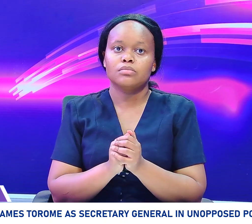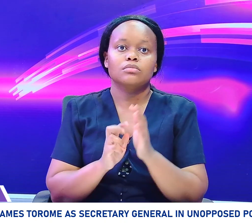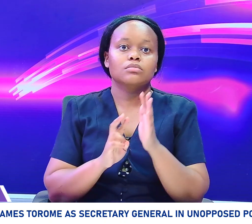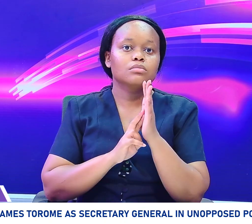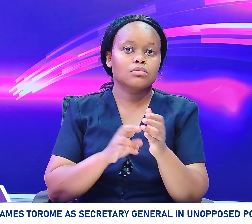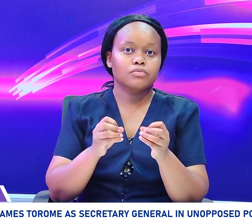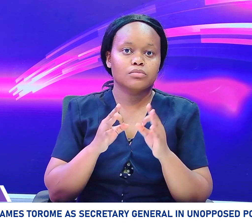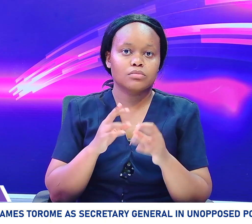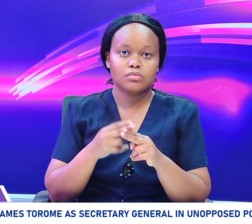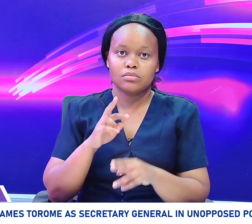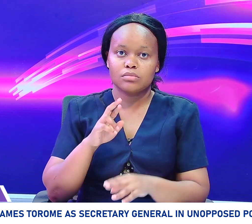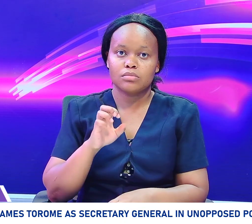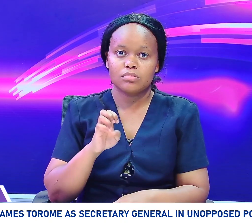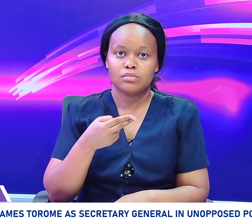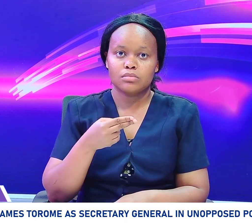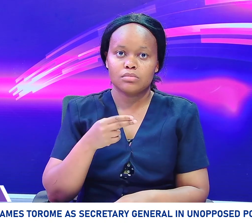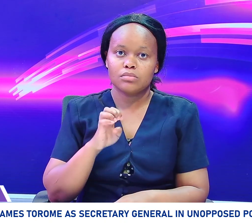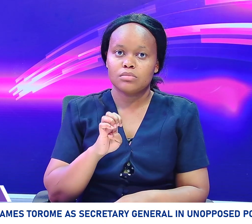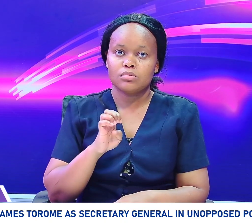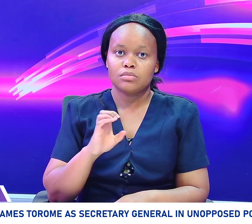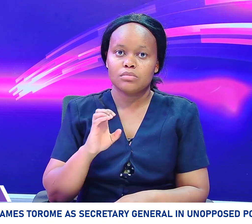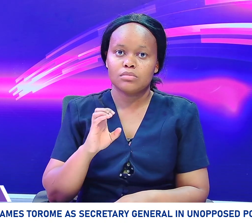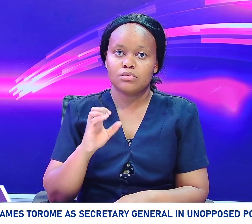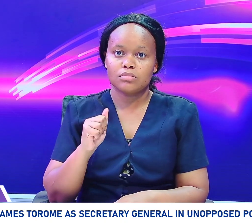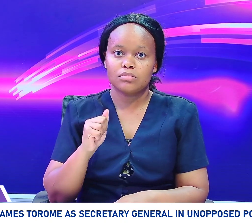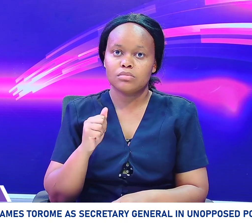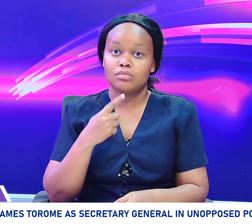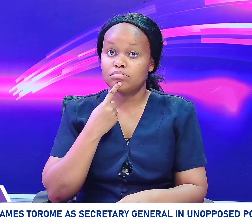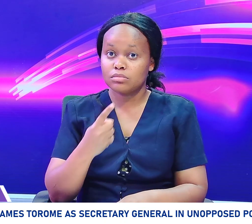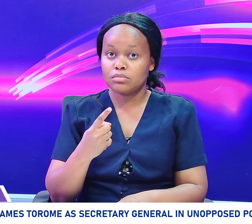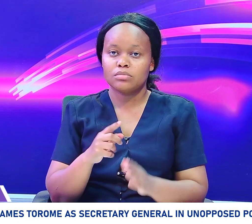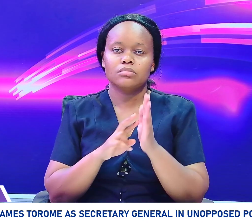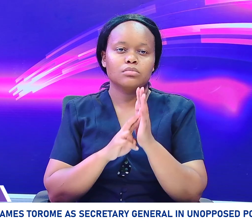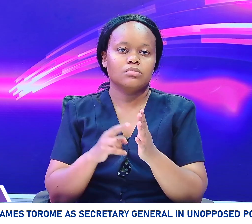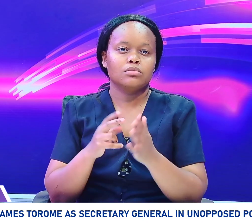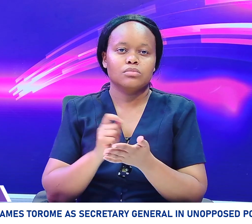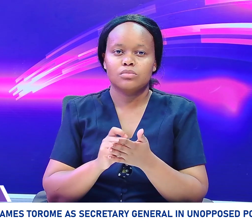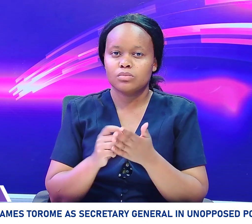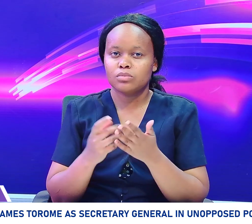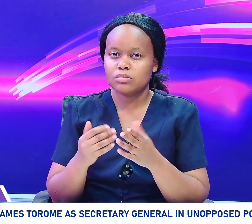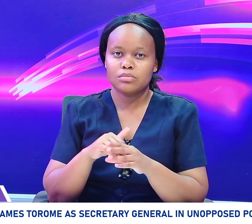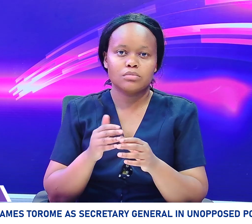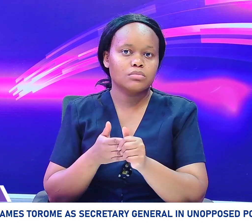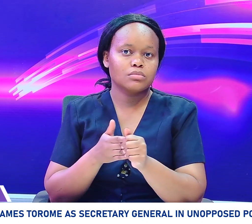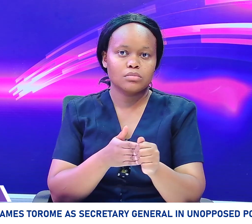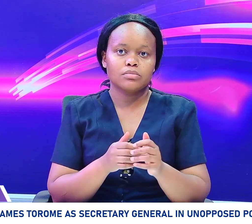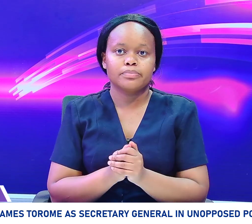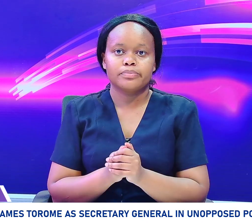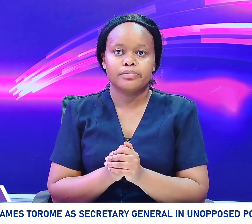Returning Officer Rebecca Kusnet said the results signaled deep confidence in the leadership's capacity